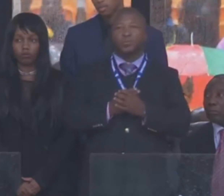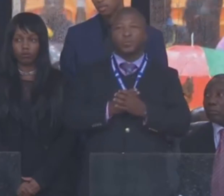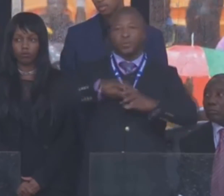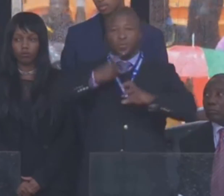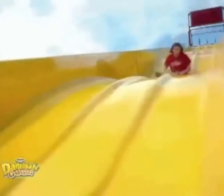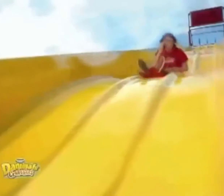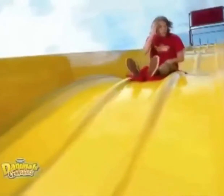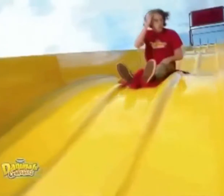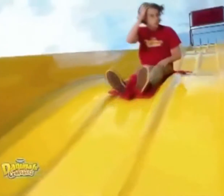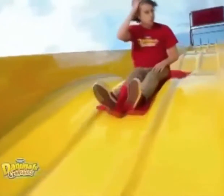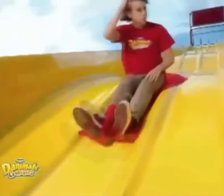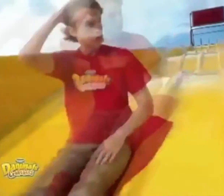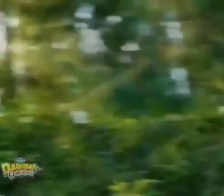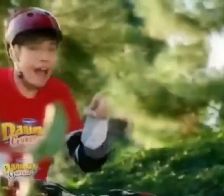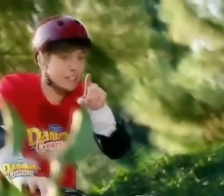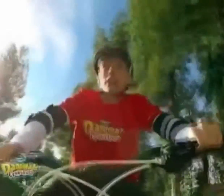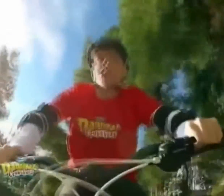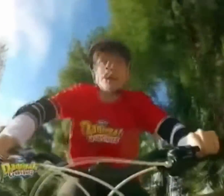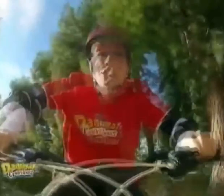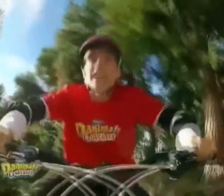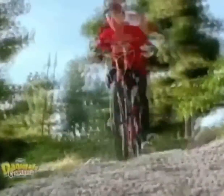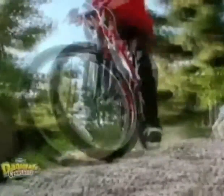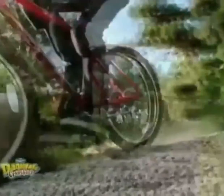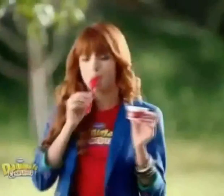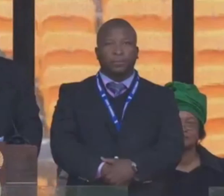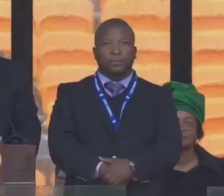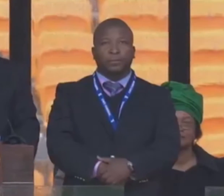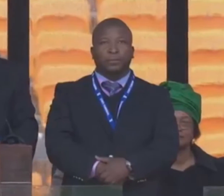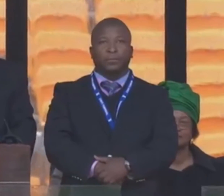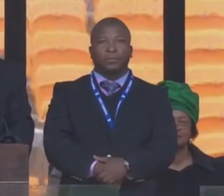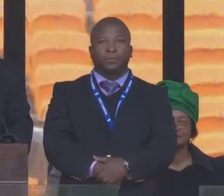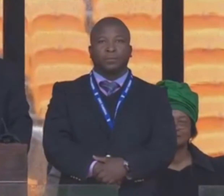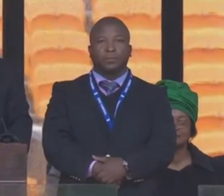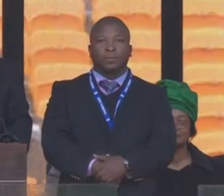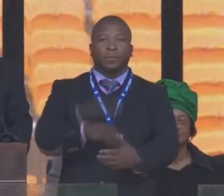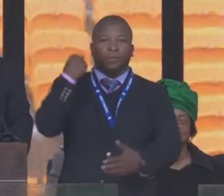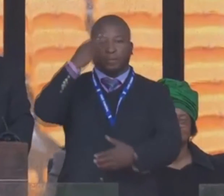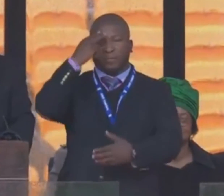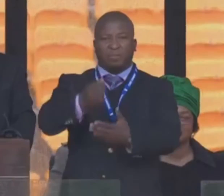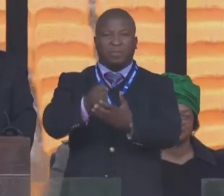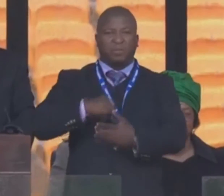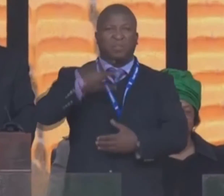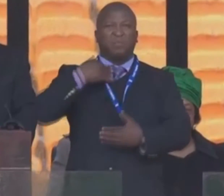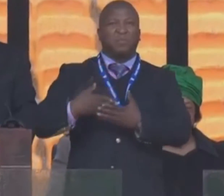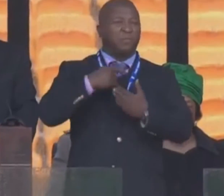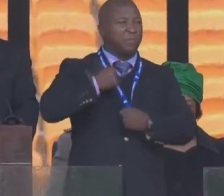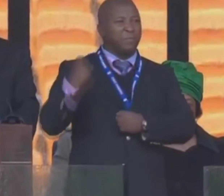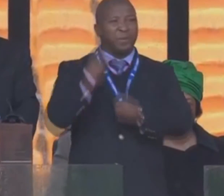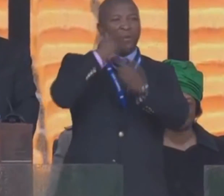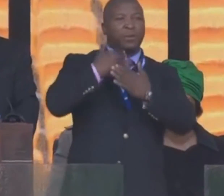are resilient. SPOON! COSER! COSER! COSER! COSER! COSER! Former President Thabo Mbeki.